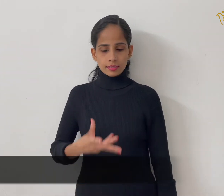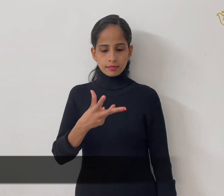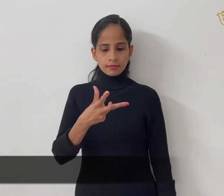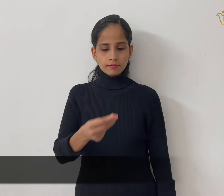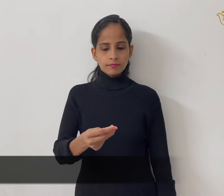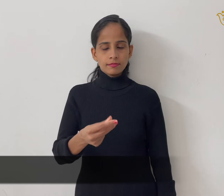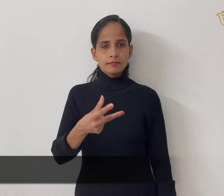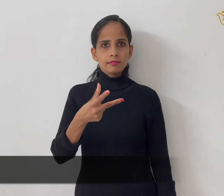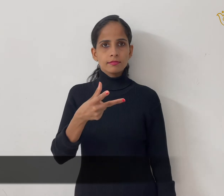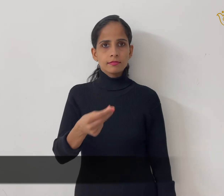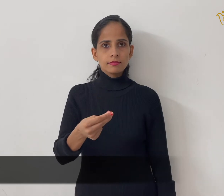Lighter,